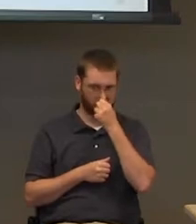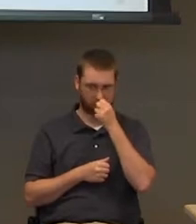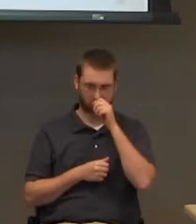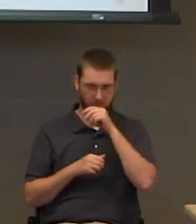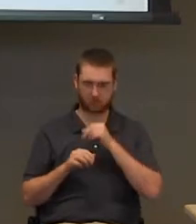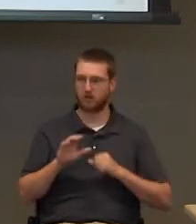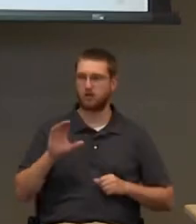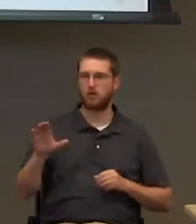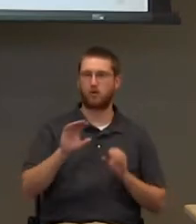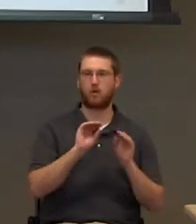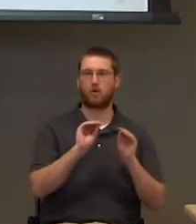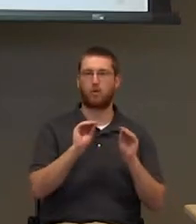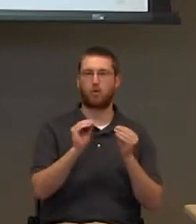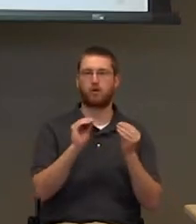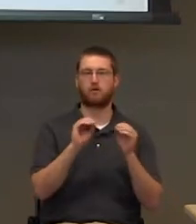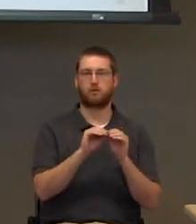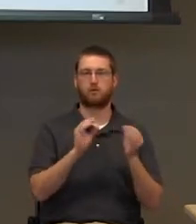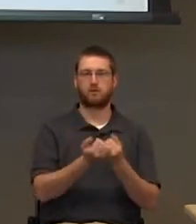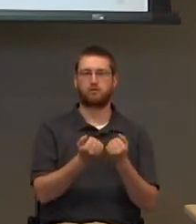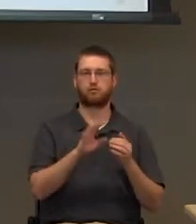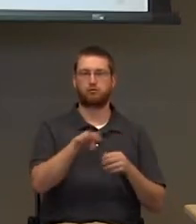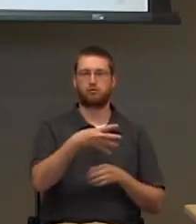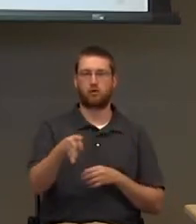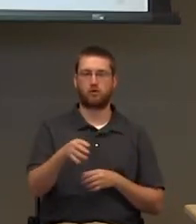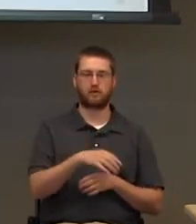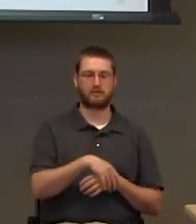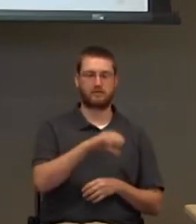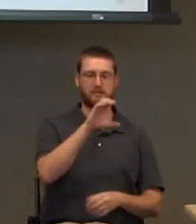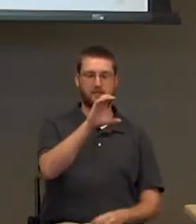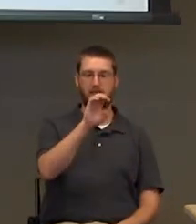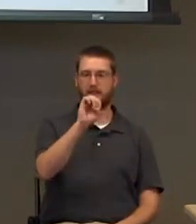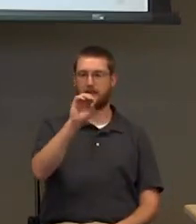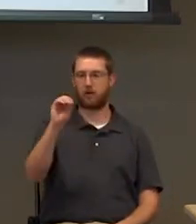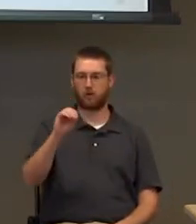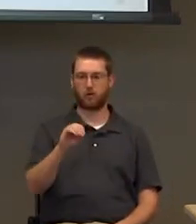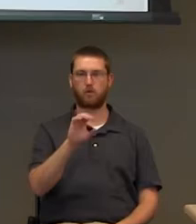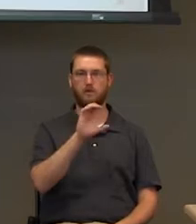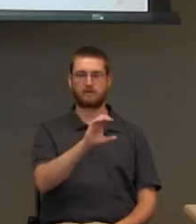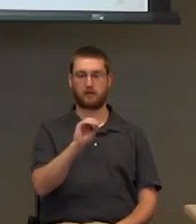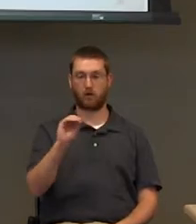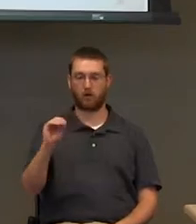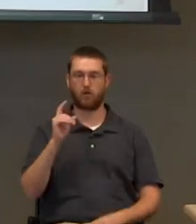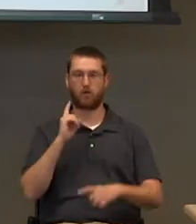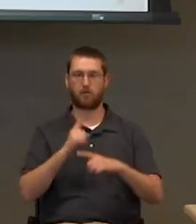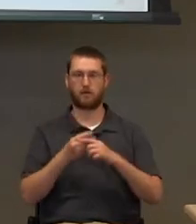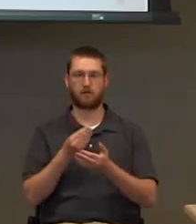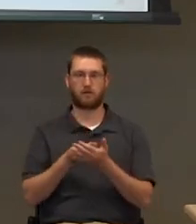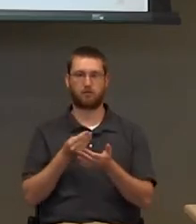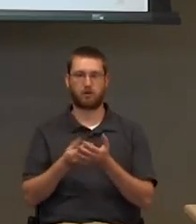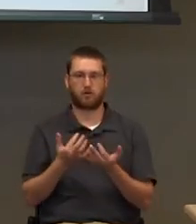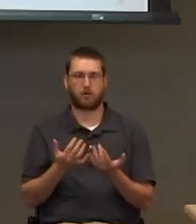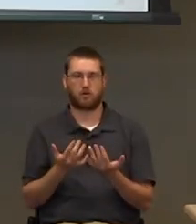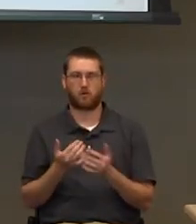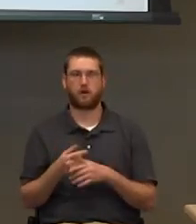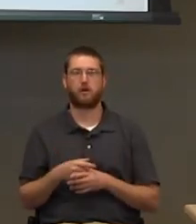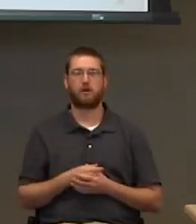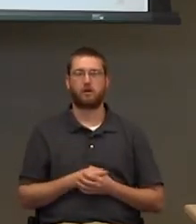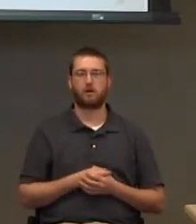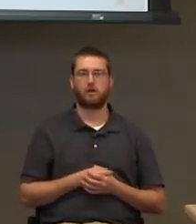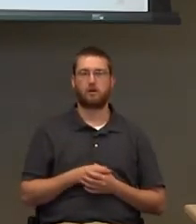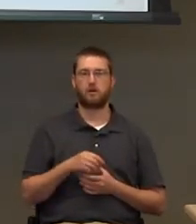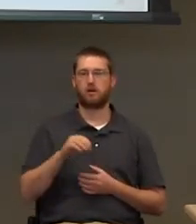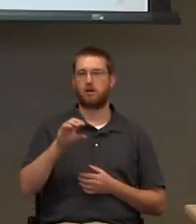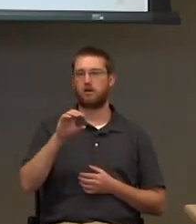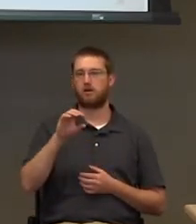your organizational chart. You have your CEO, the recommended COO that the funding has been requested for. Over time,